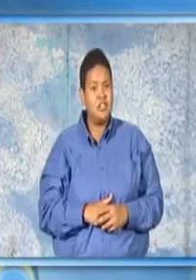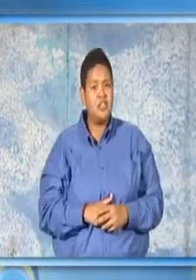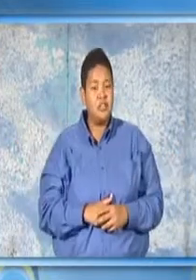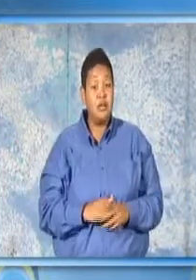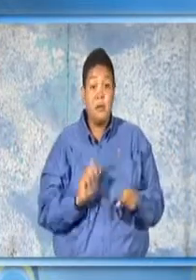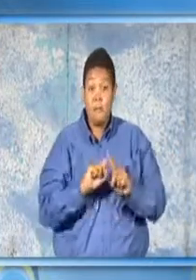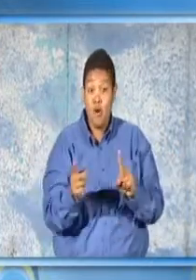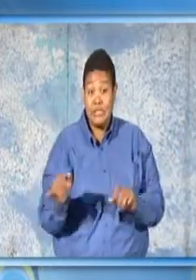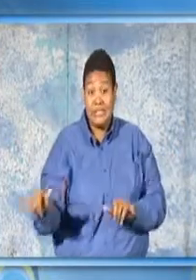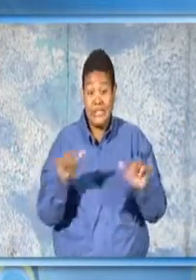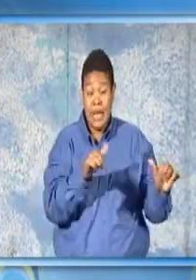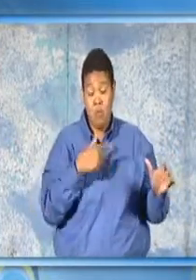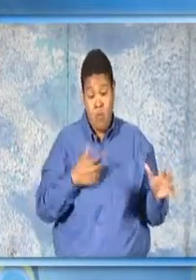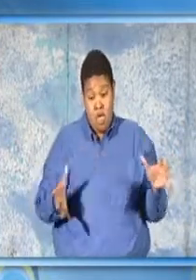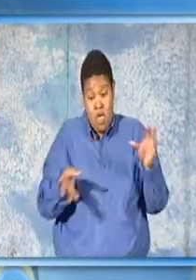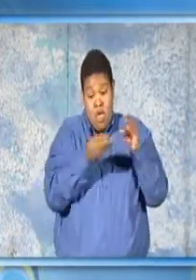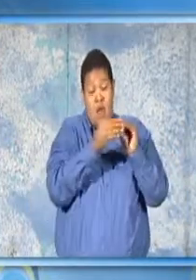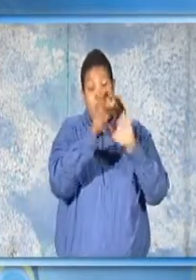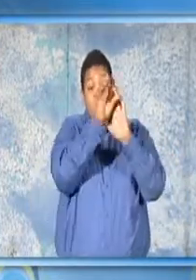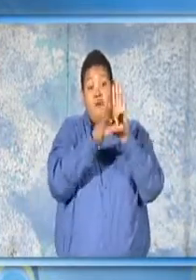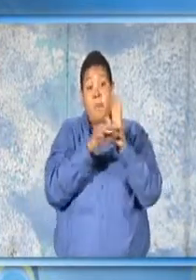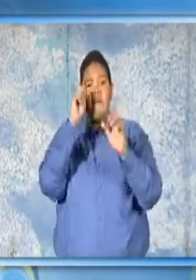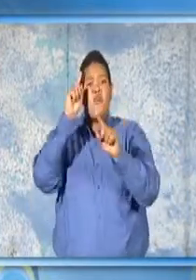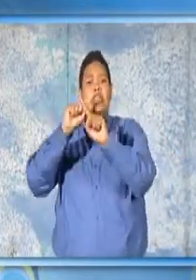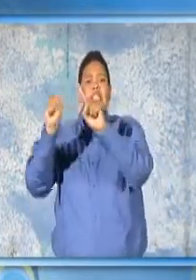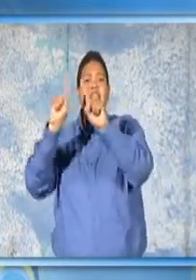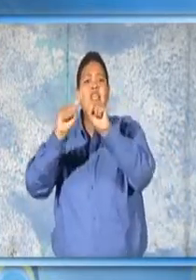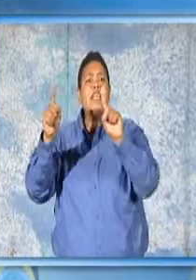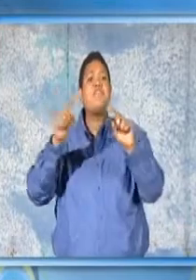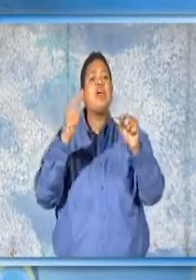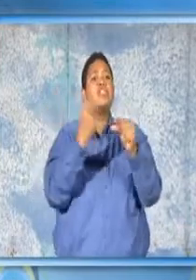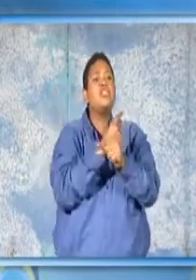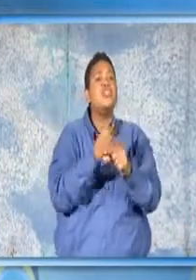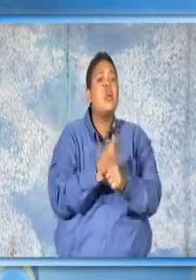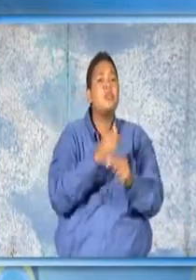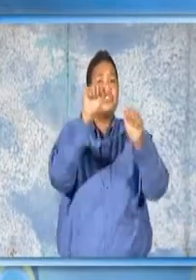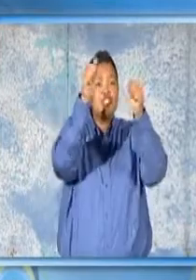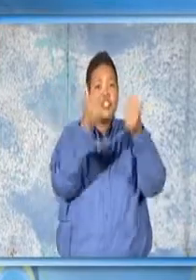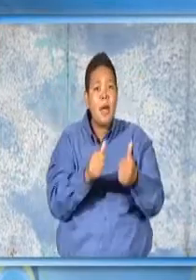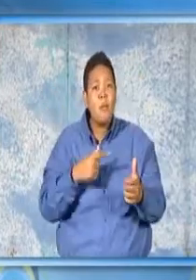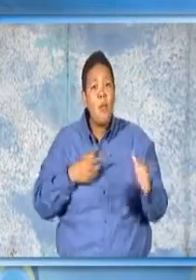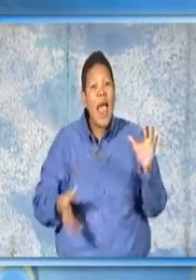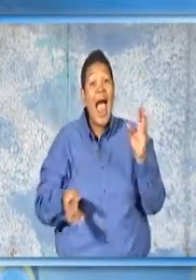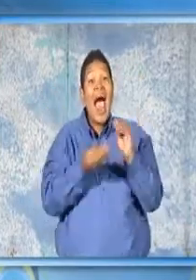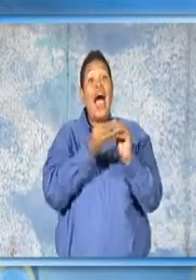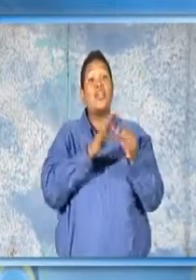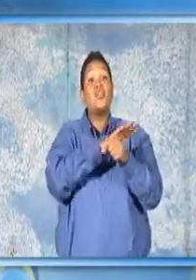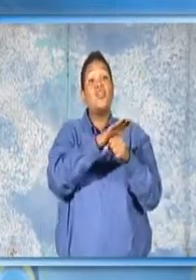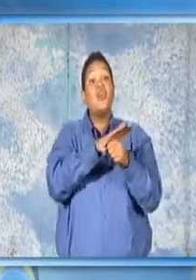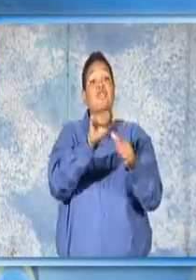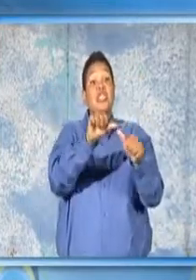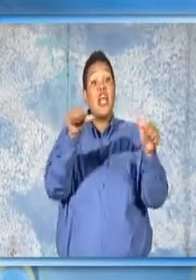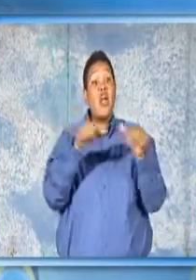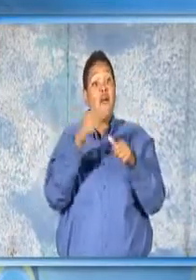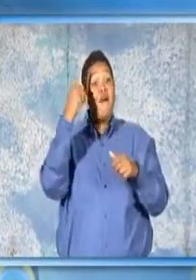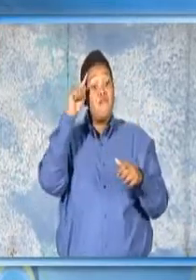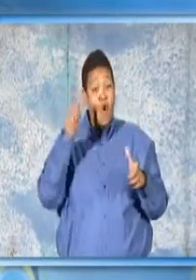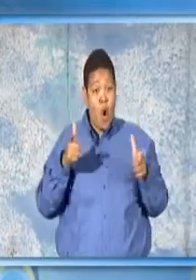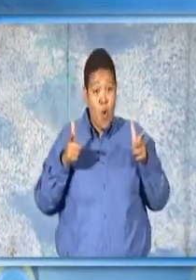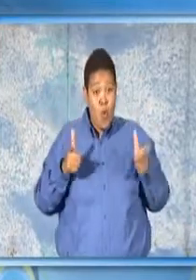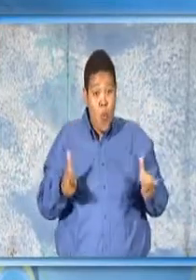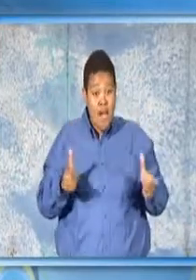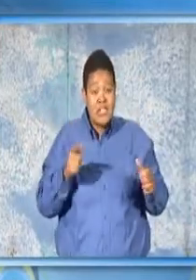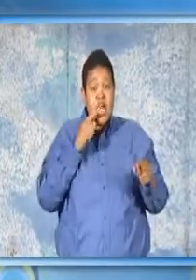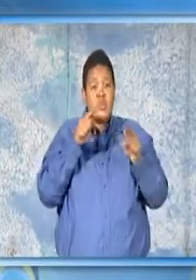But just as we combine formulas for different geometrical shapes when calculating the surface areas for a wedge and